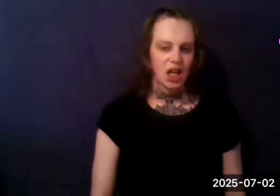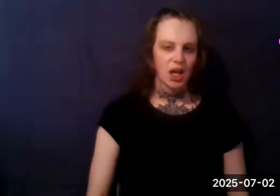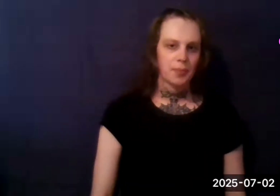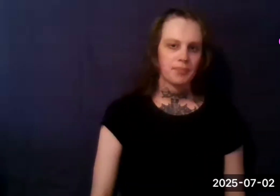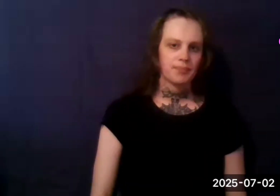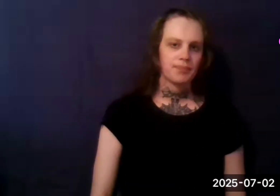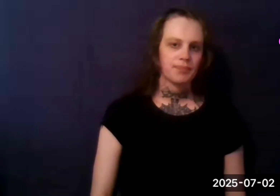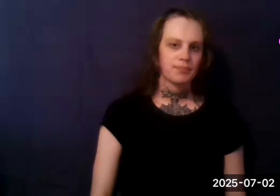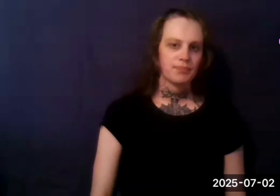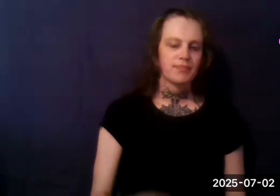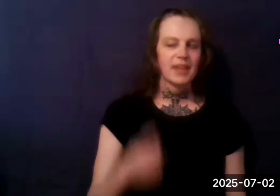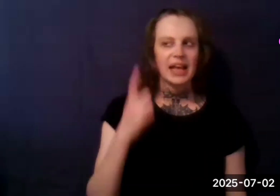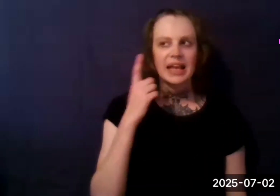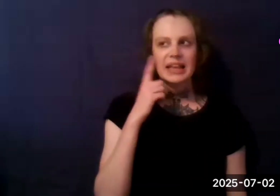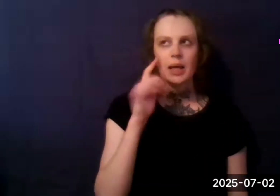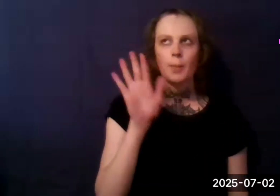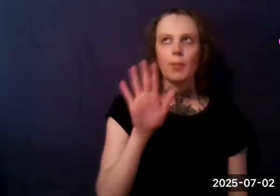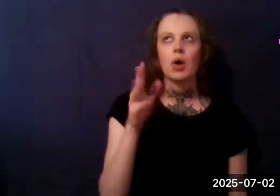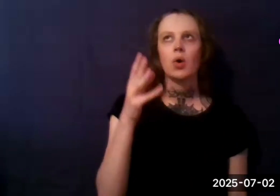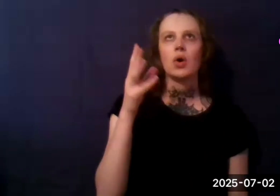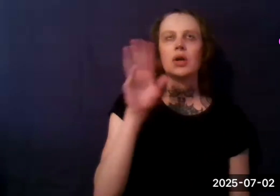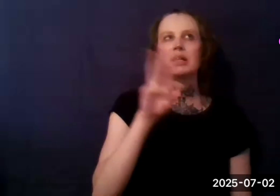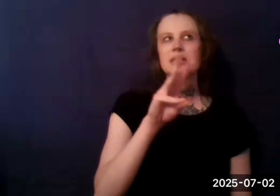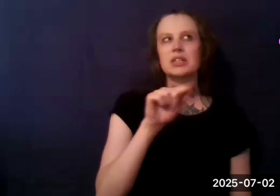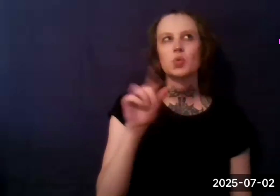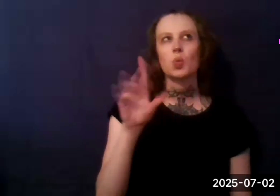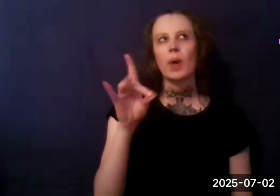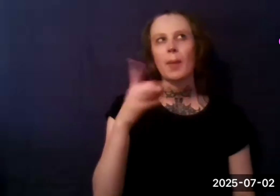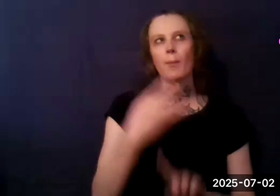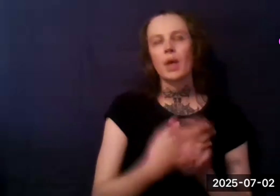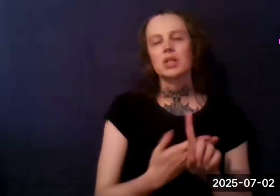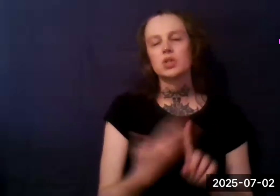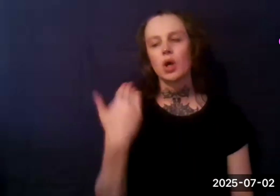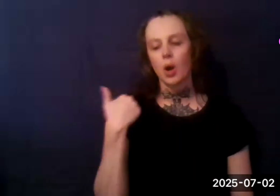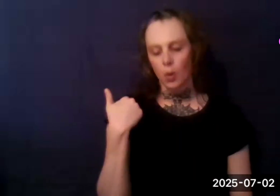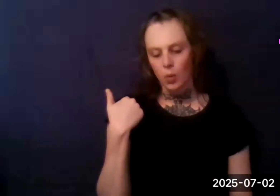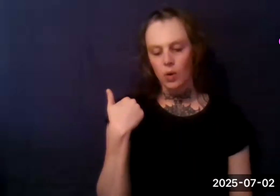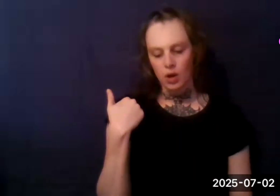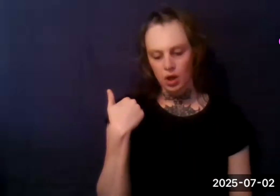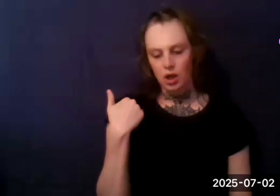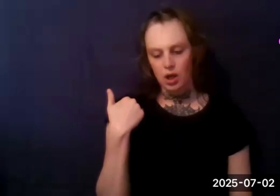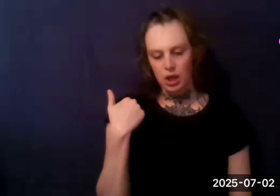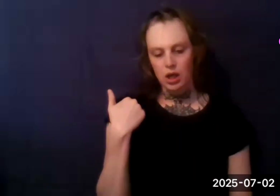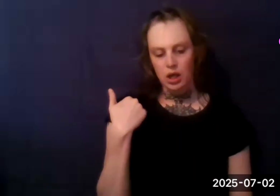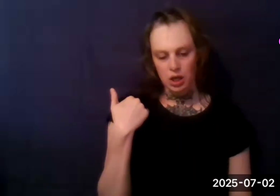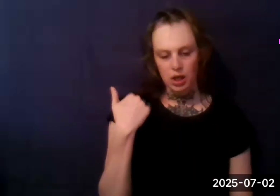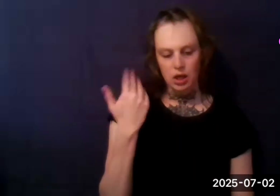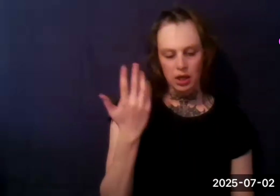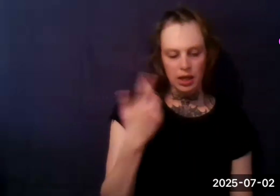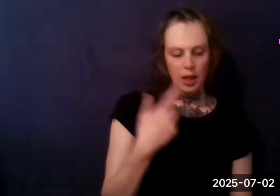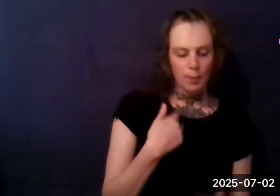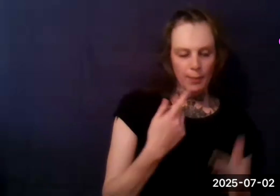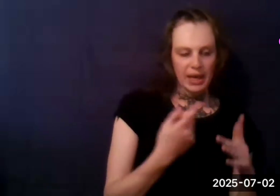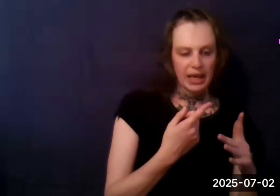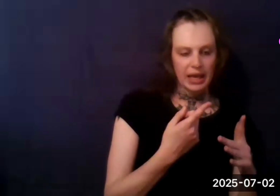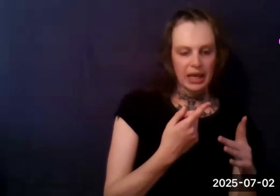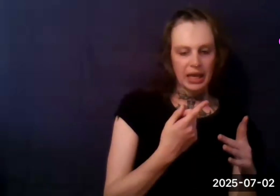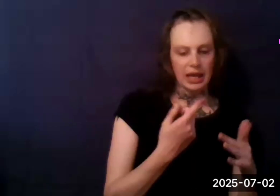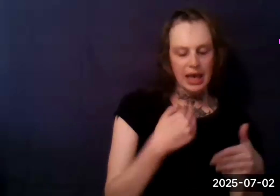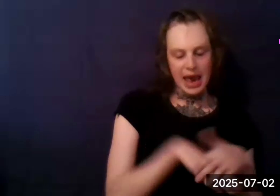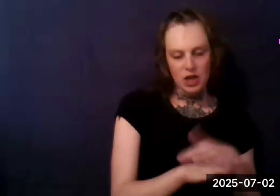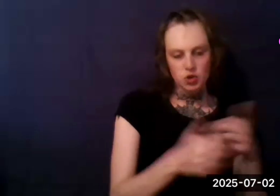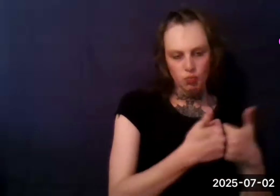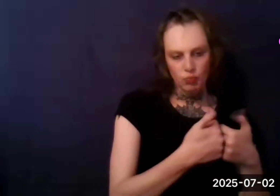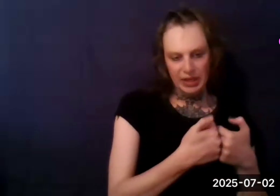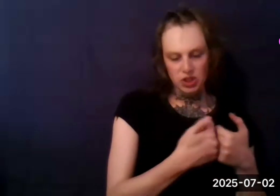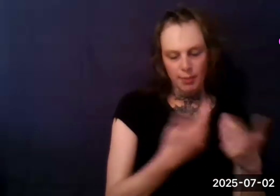like 6 to 8 months ago, I can't do my math right now. Like a relationship that I got into maybe a little too early. It was not before my